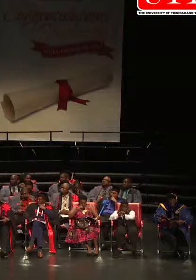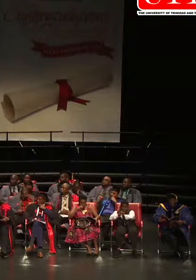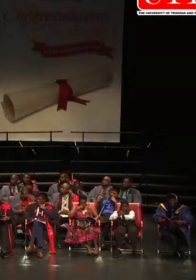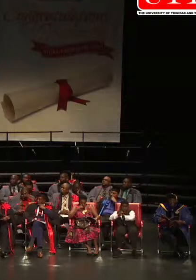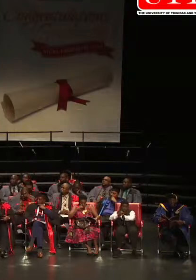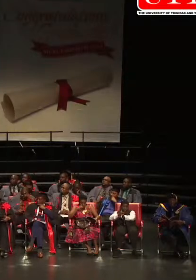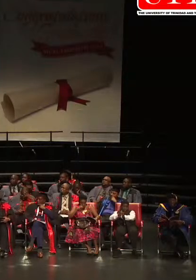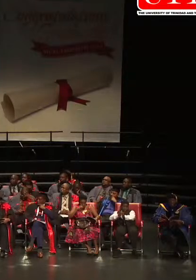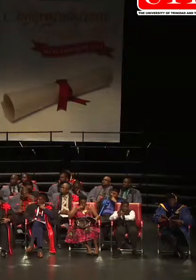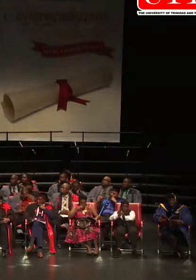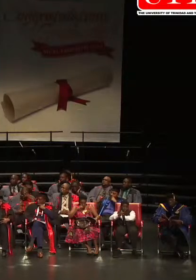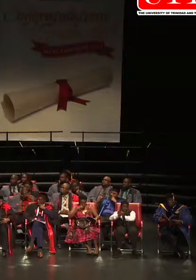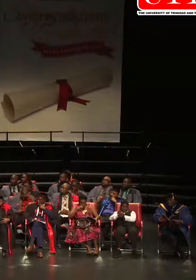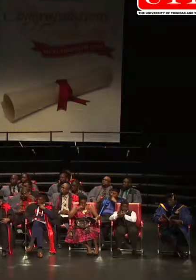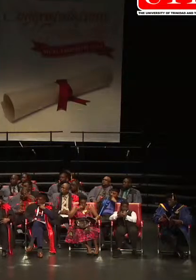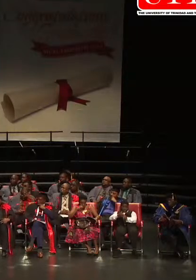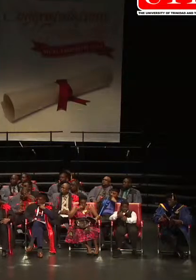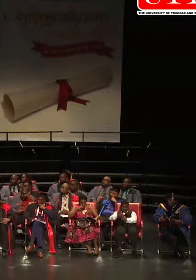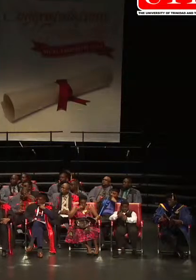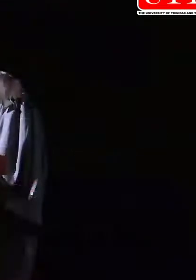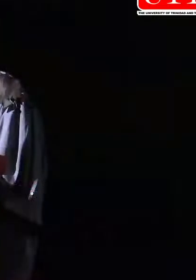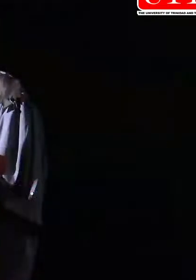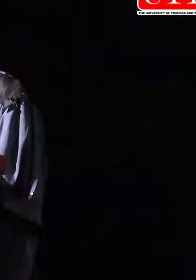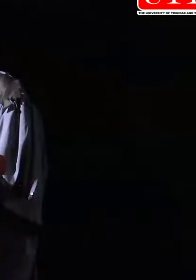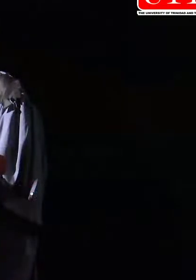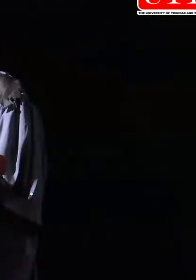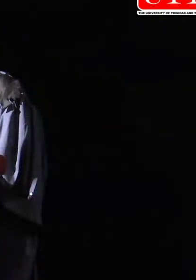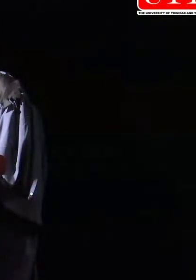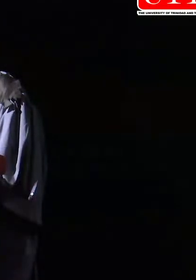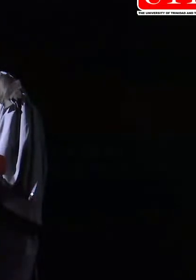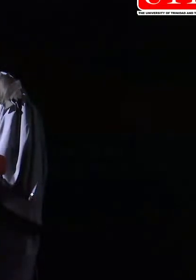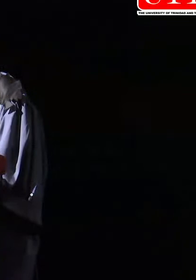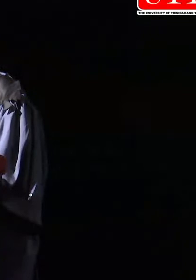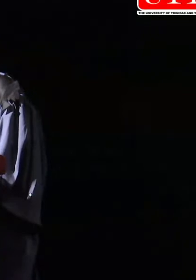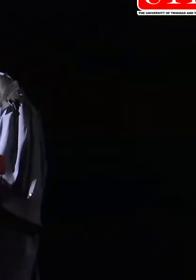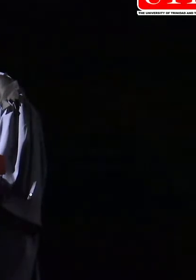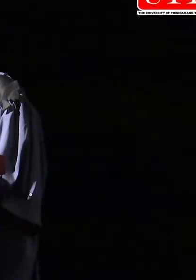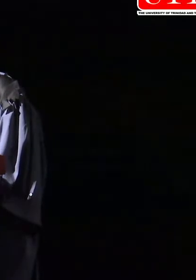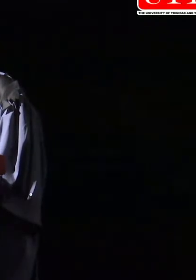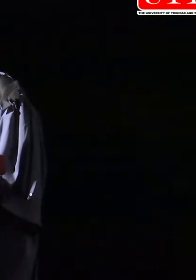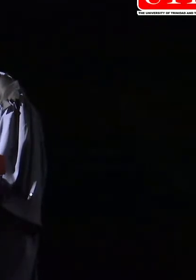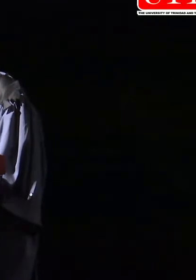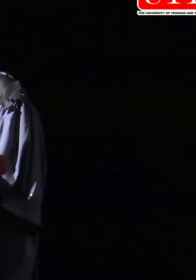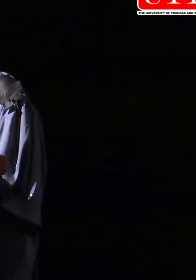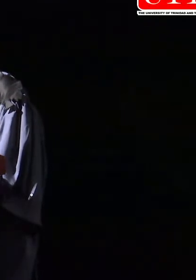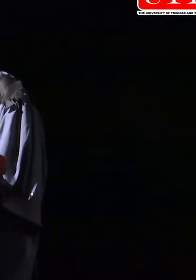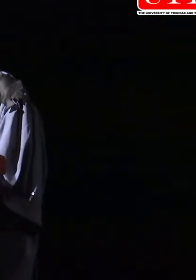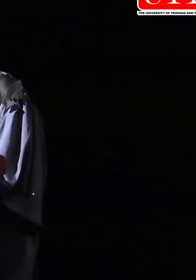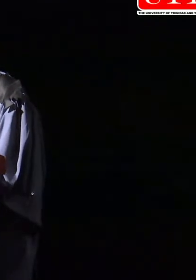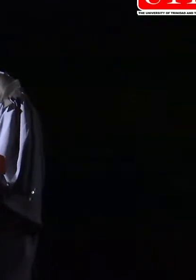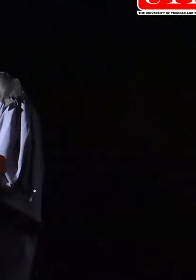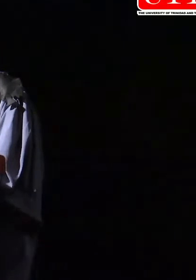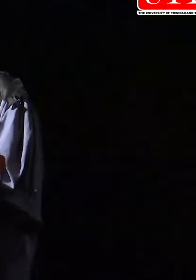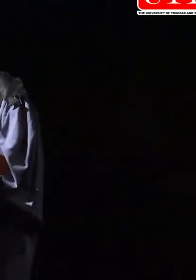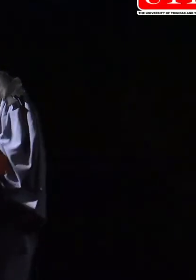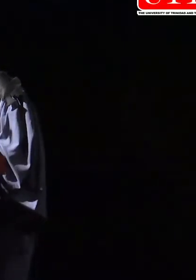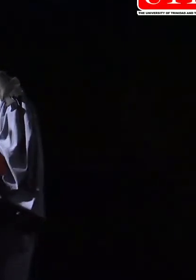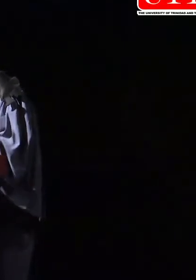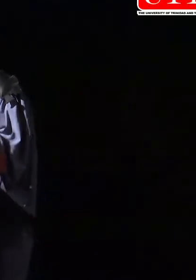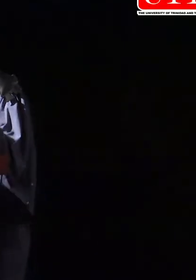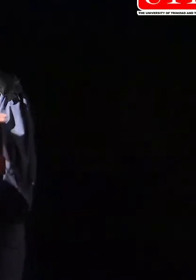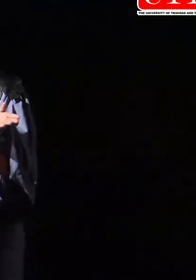Mr. Sheridan Paul will collect the degree on behalf of his son. Okay, so please.